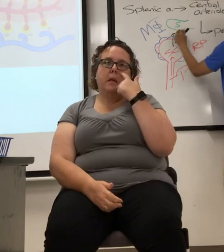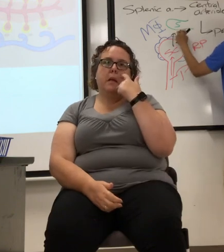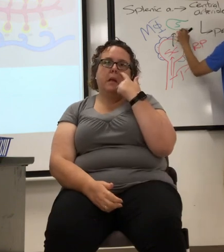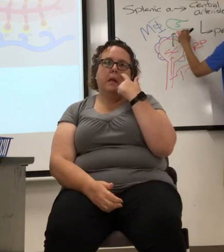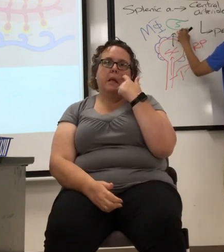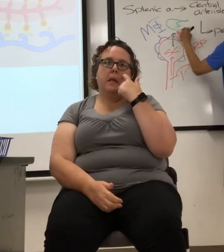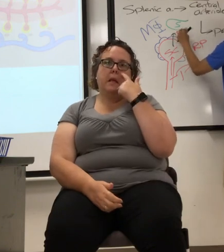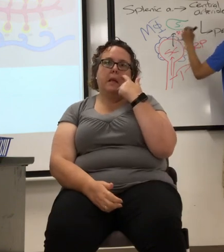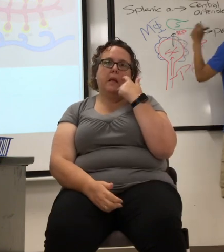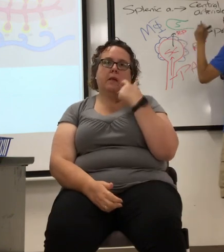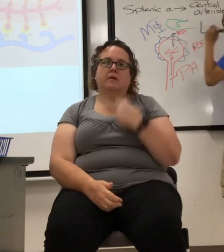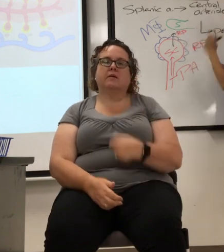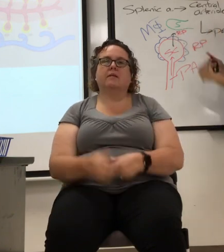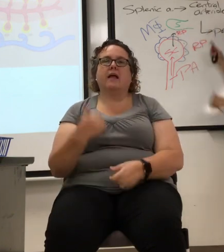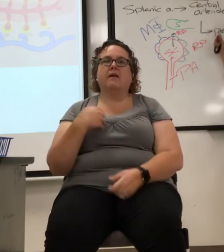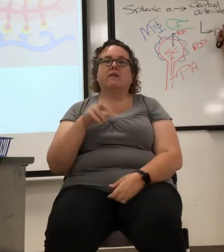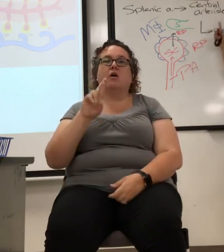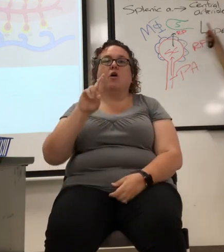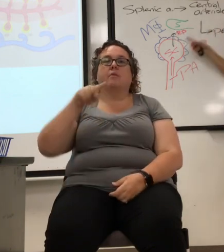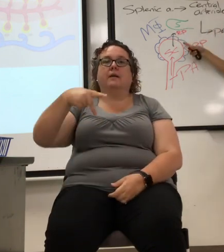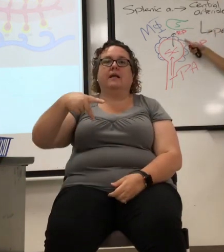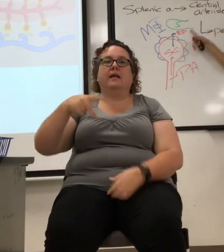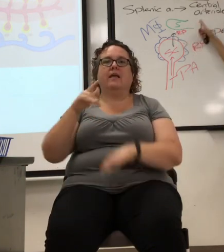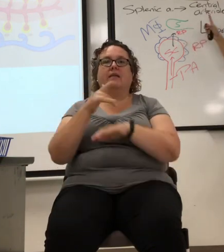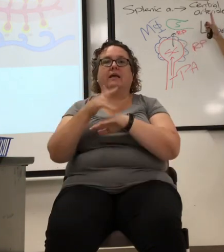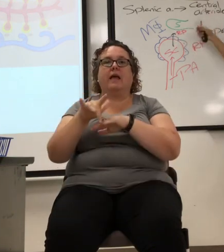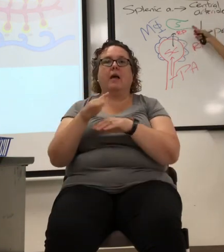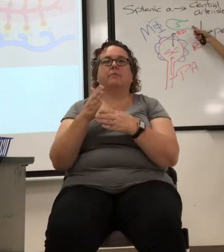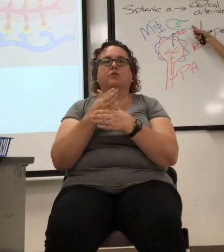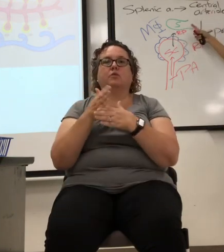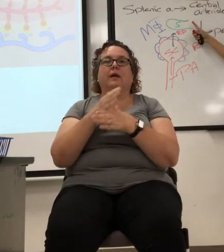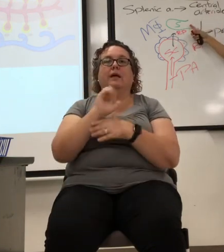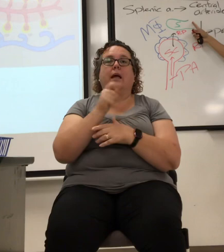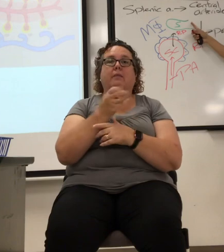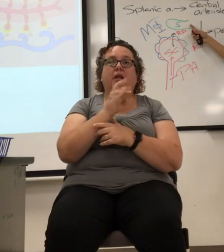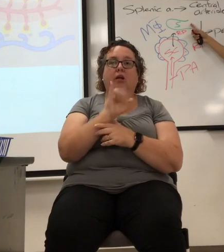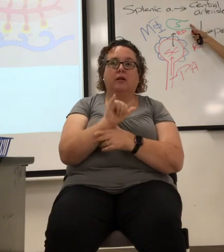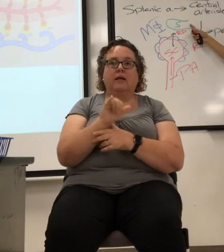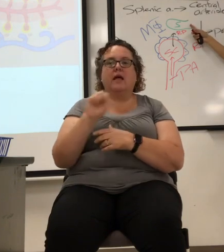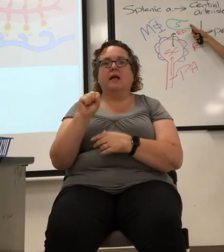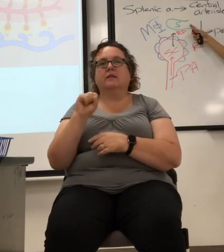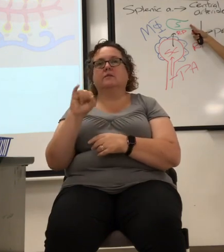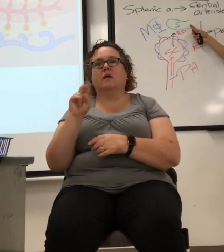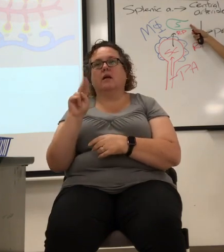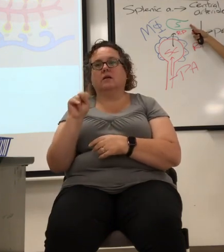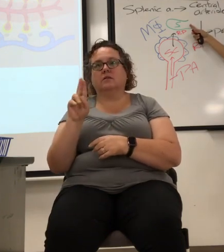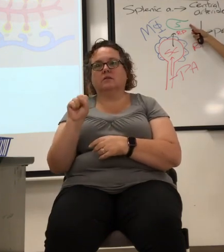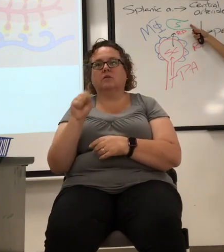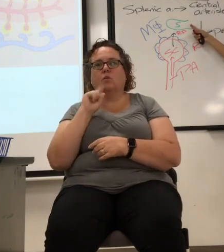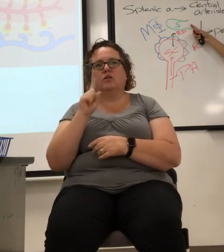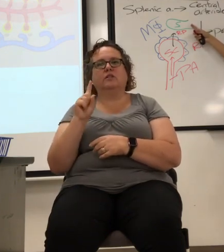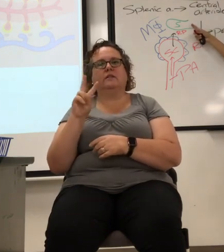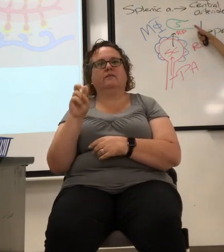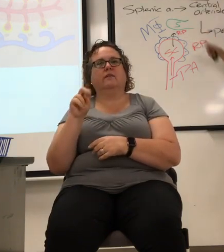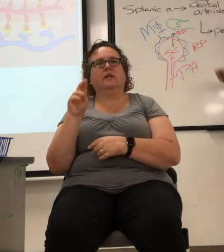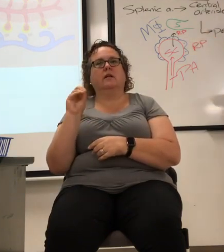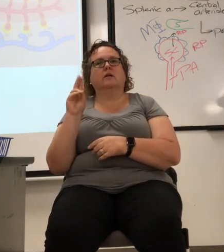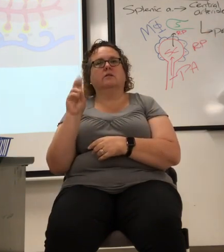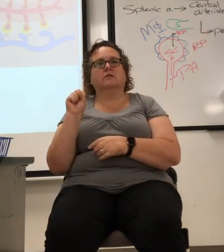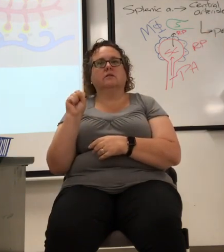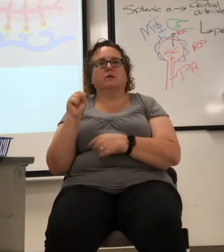They put a little RP in the gap between the capillary and the sinus, which is venous blood,